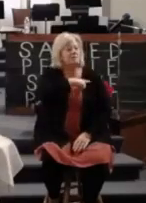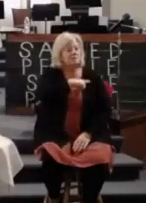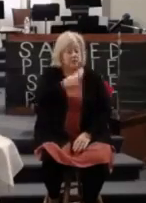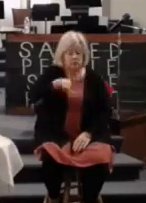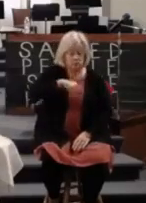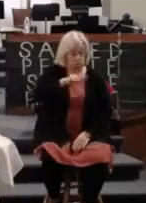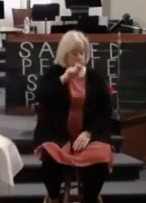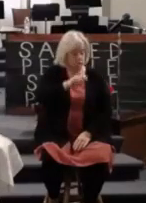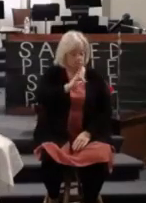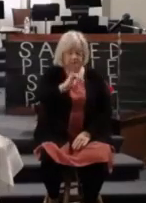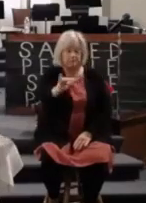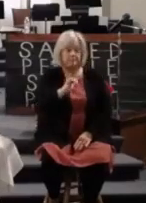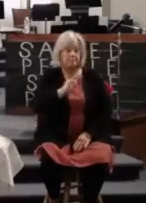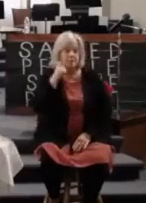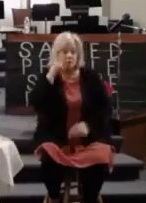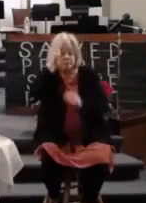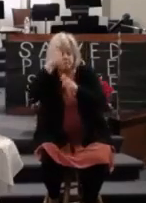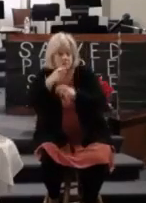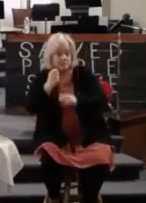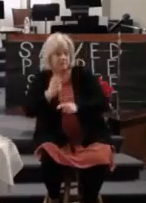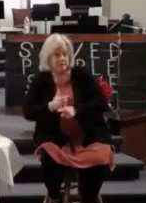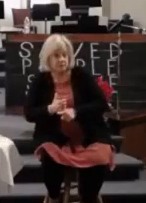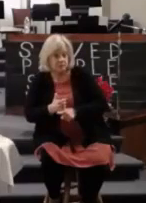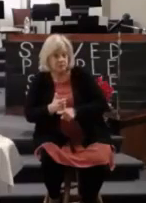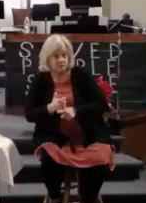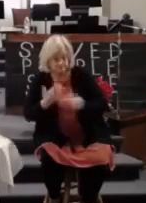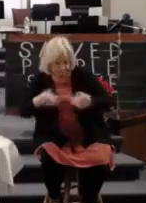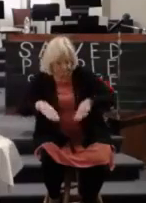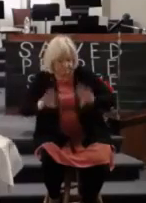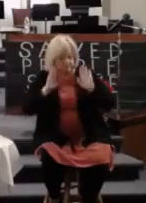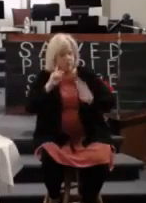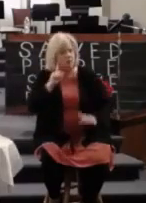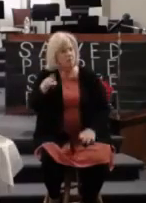down our lives for our brothers and sisters.